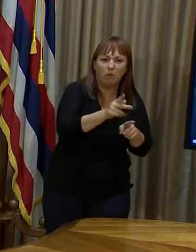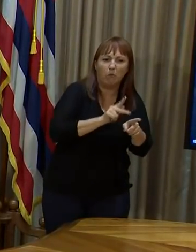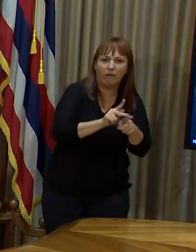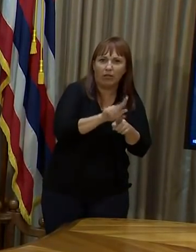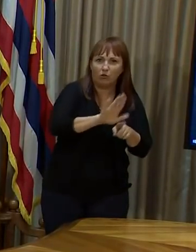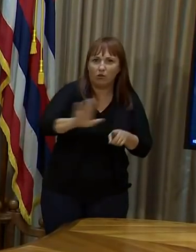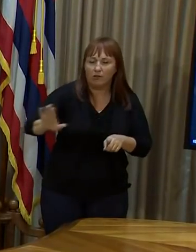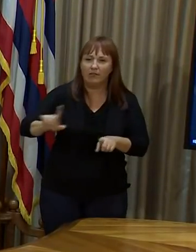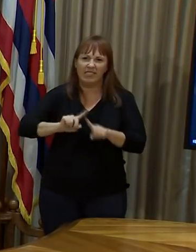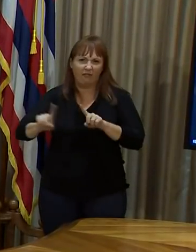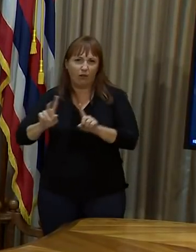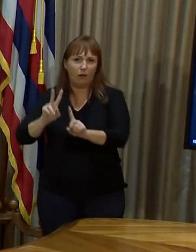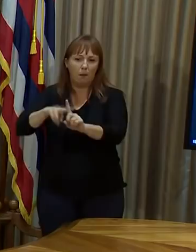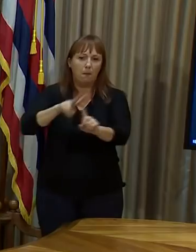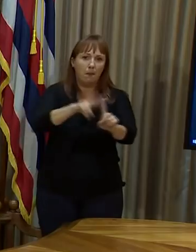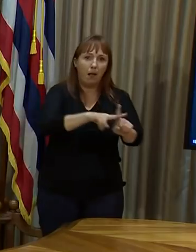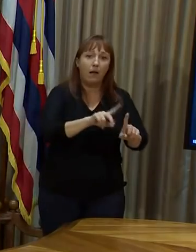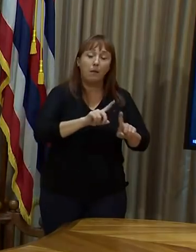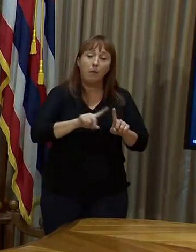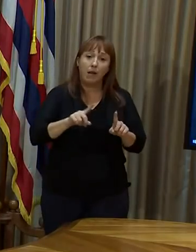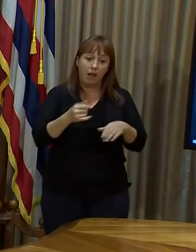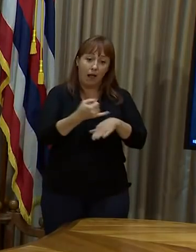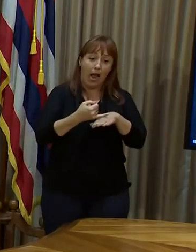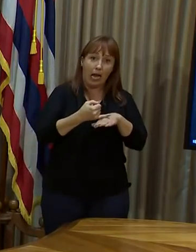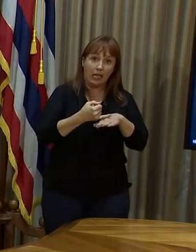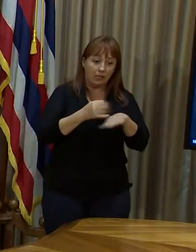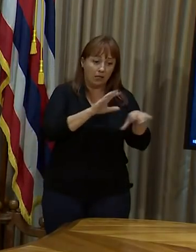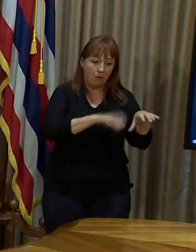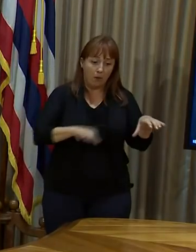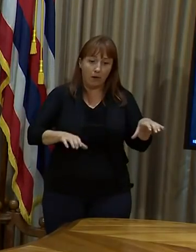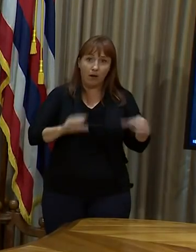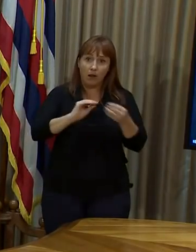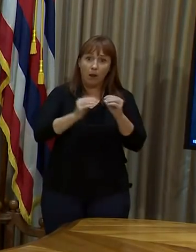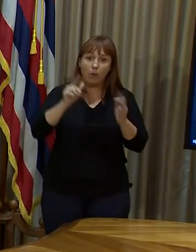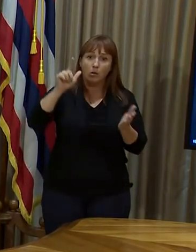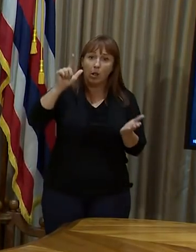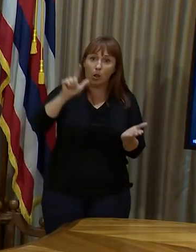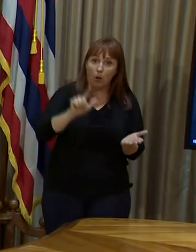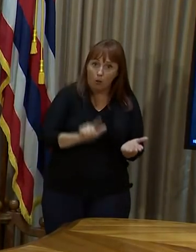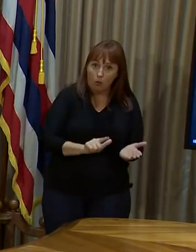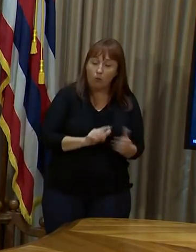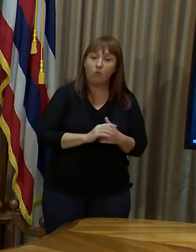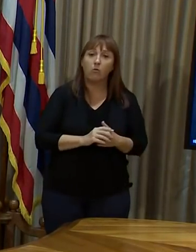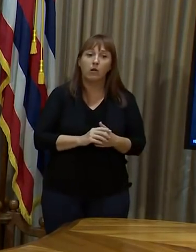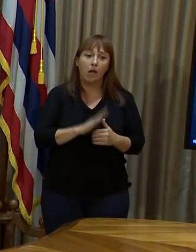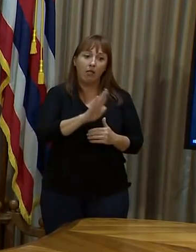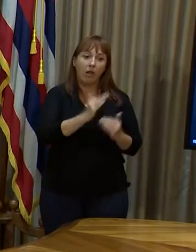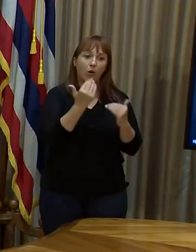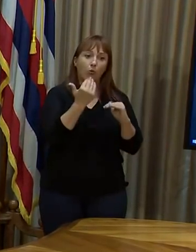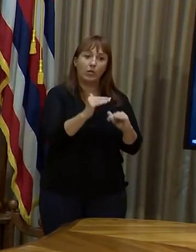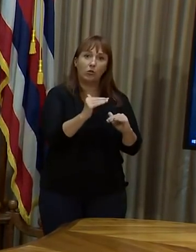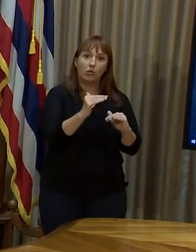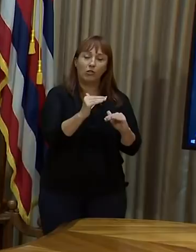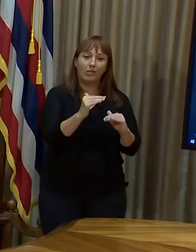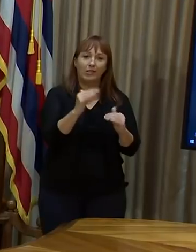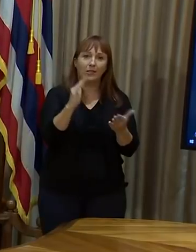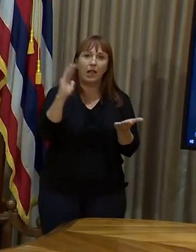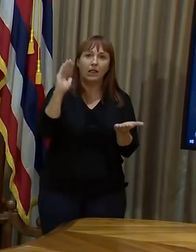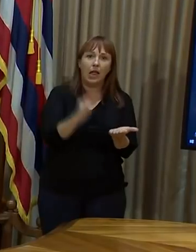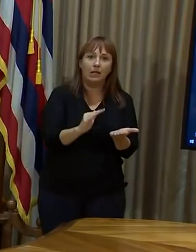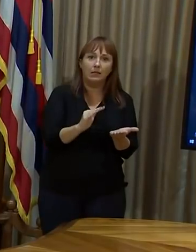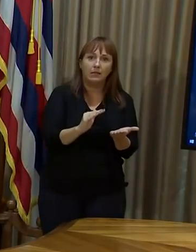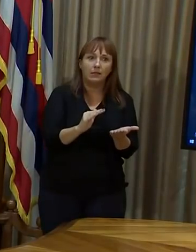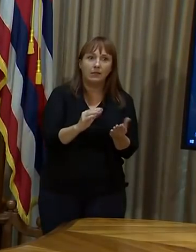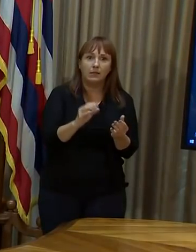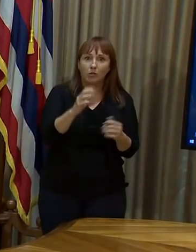part, the neighbor island case counts have been lower, and so they've had less restrictions because there's been less